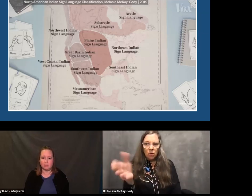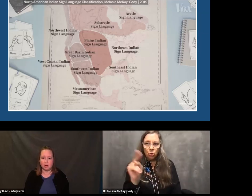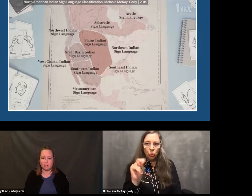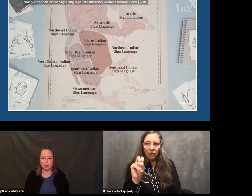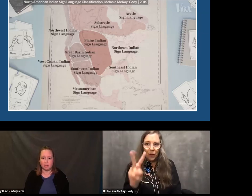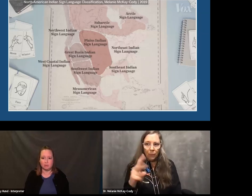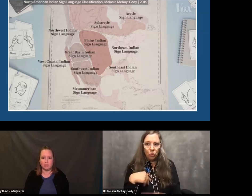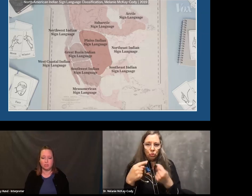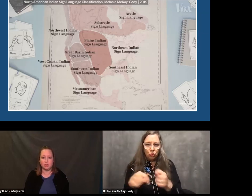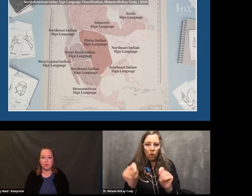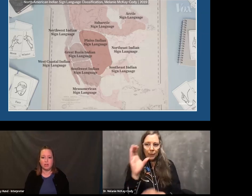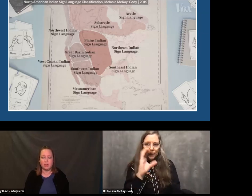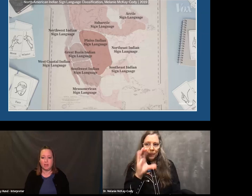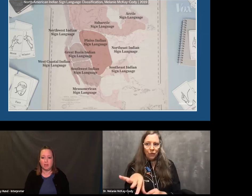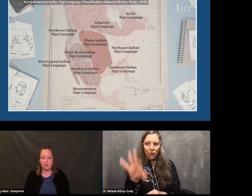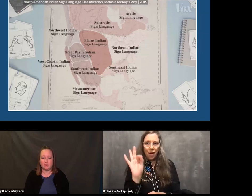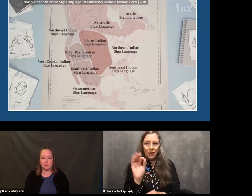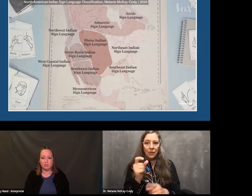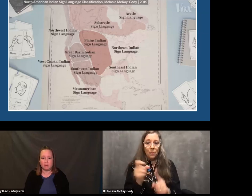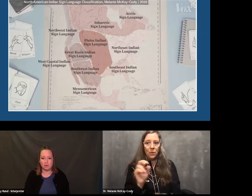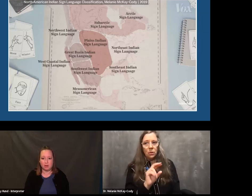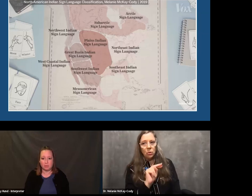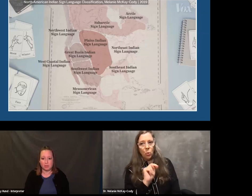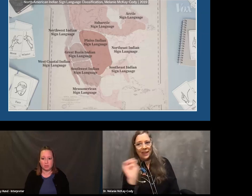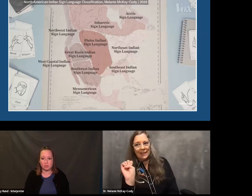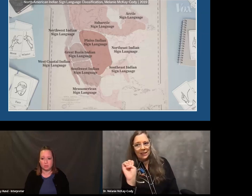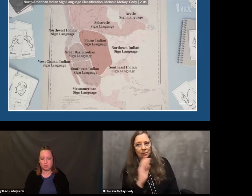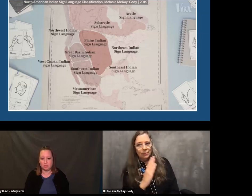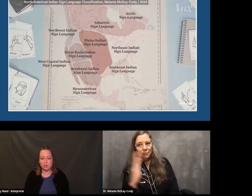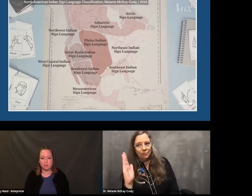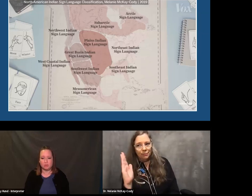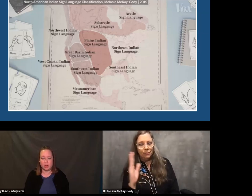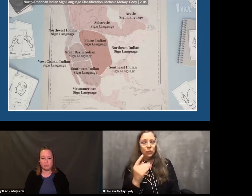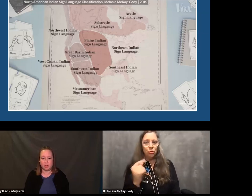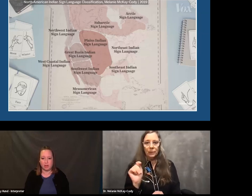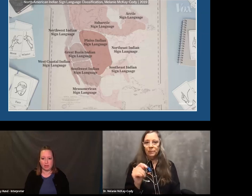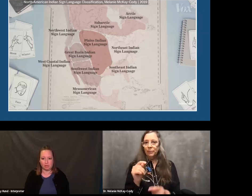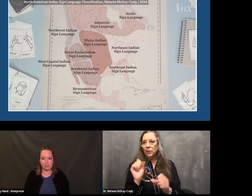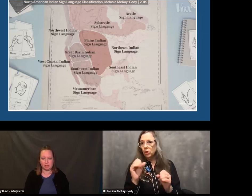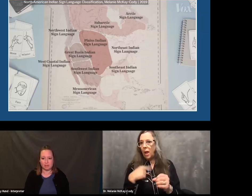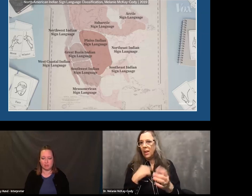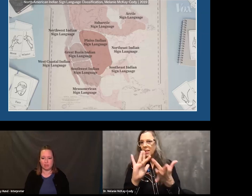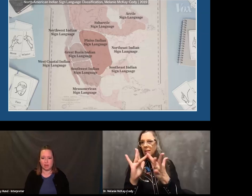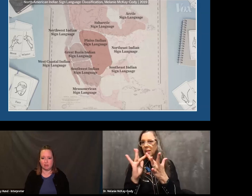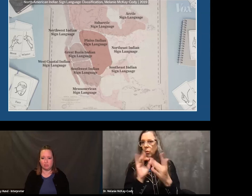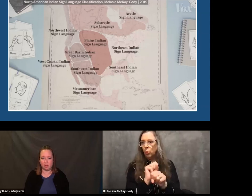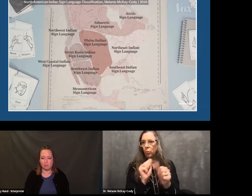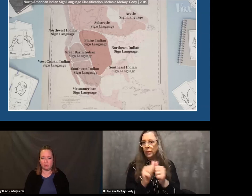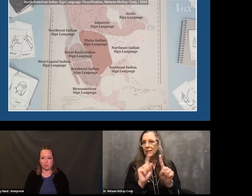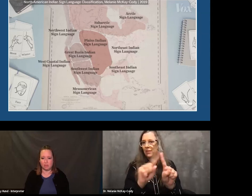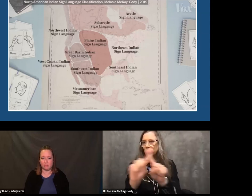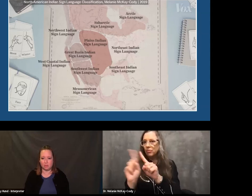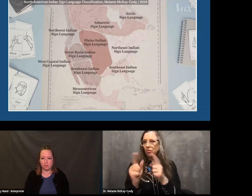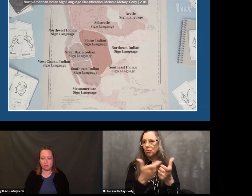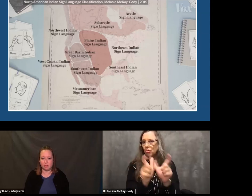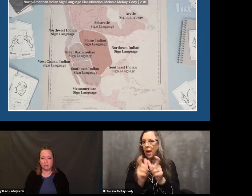Native American Sign Language. In November, I'm going to try to find any remnants of signing from